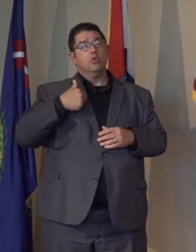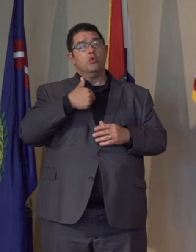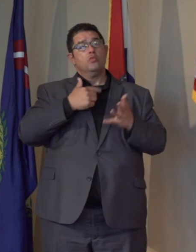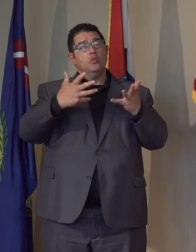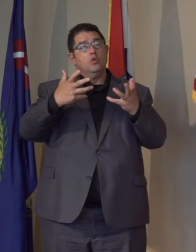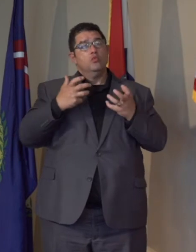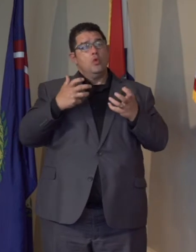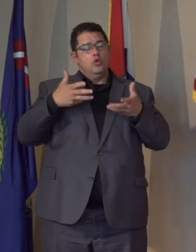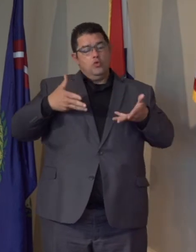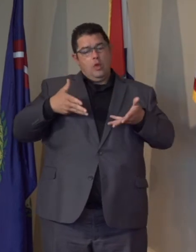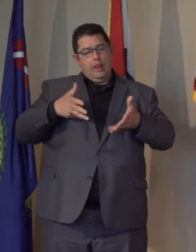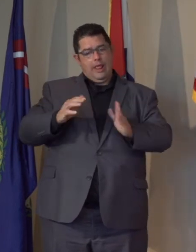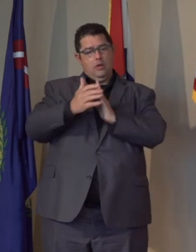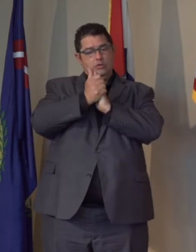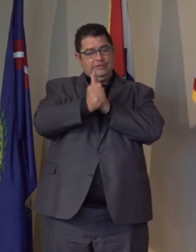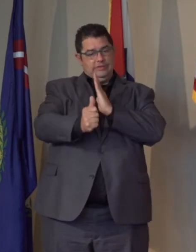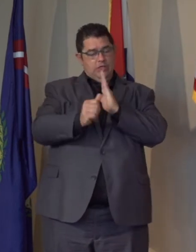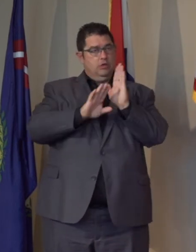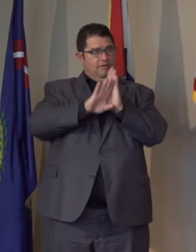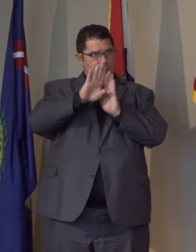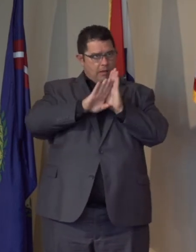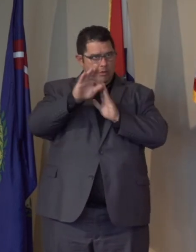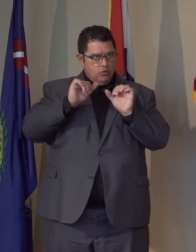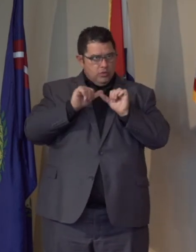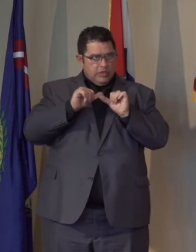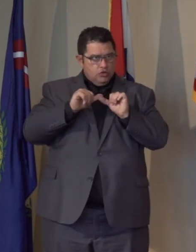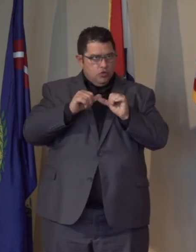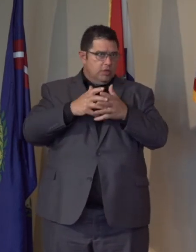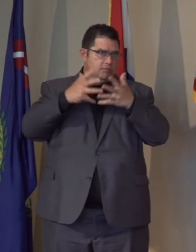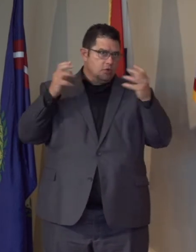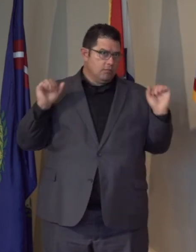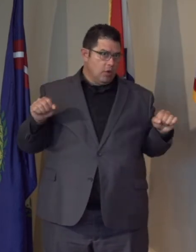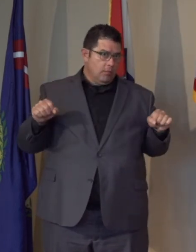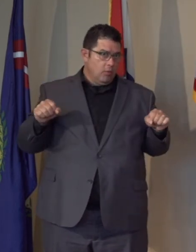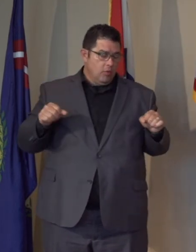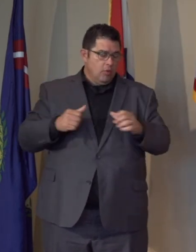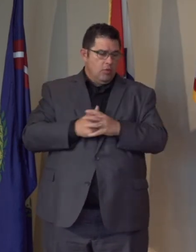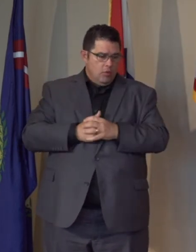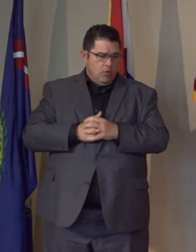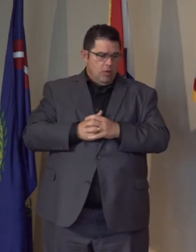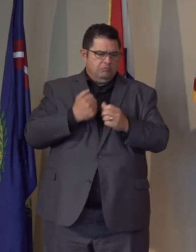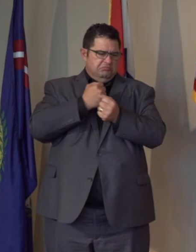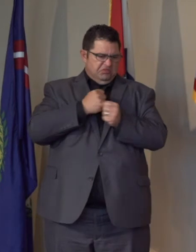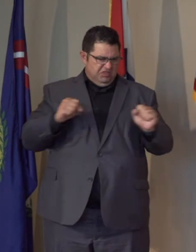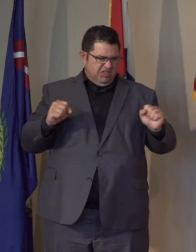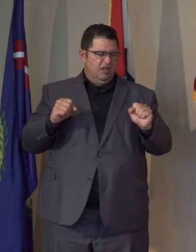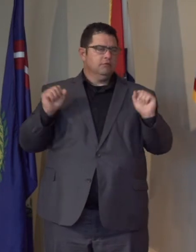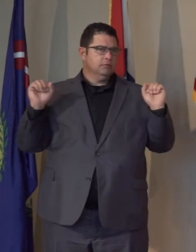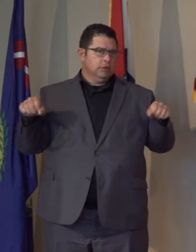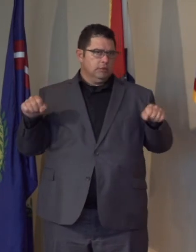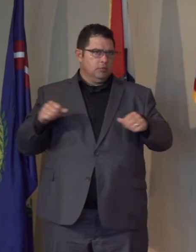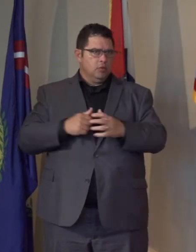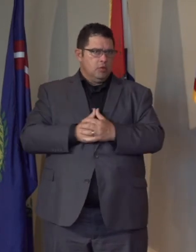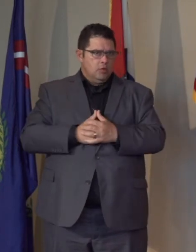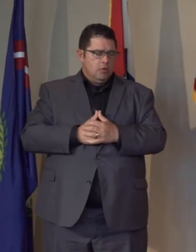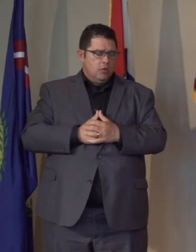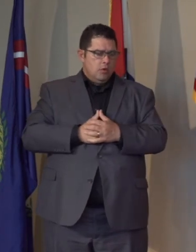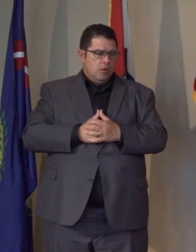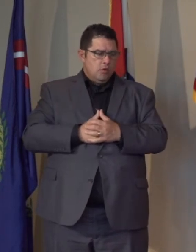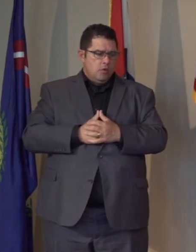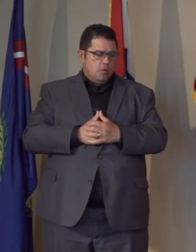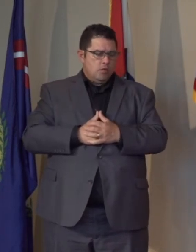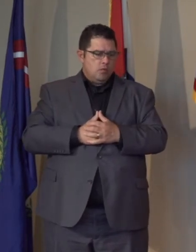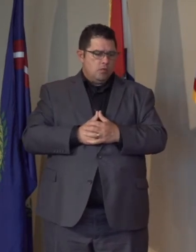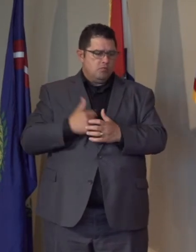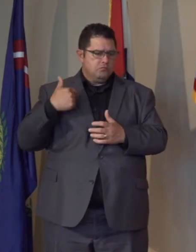allow skill development to continue as much as possible in as safe as a manner as possible. And we believe